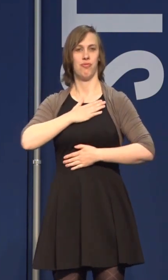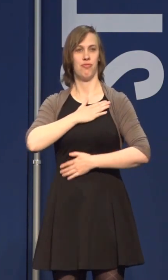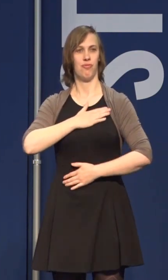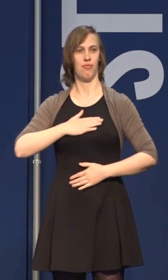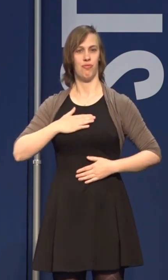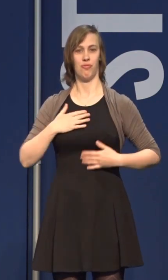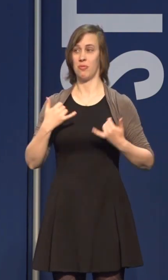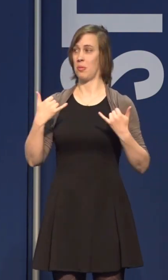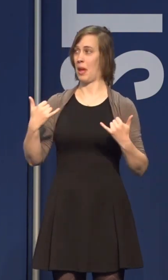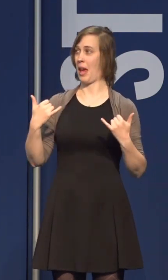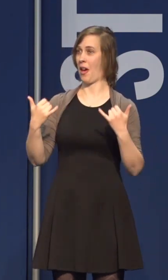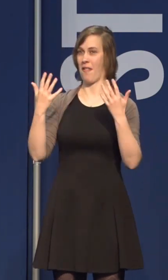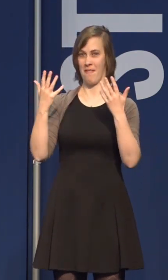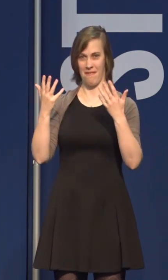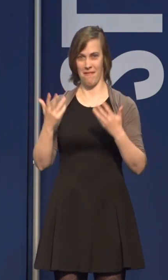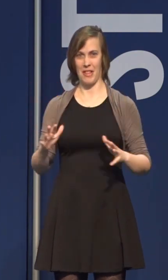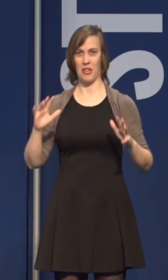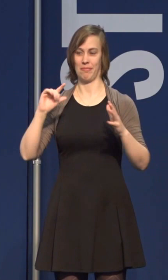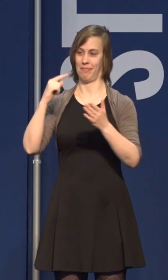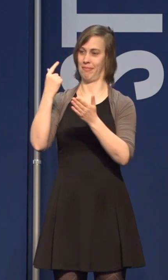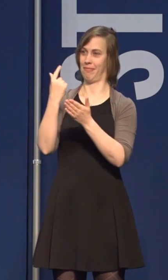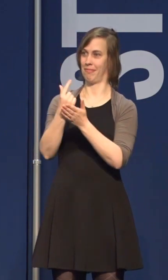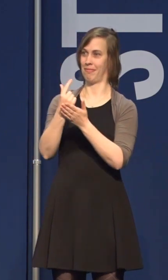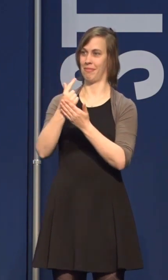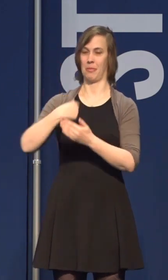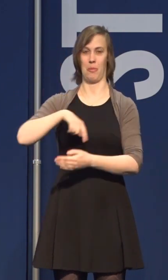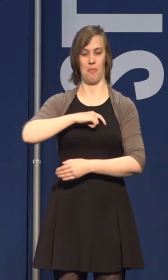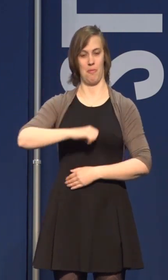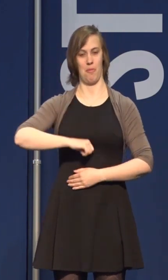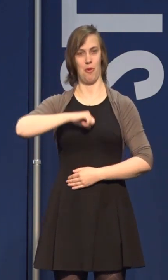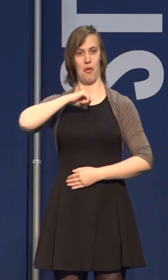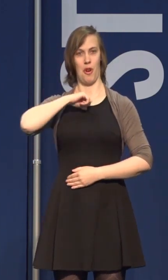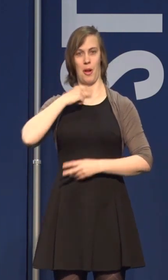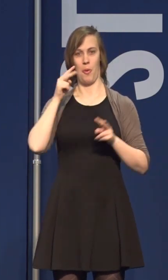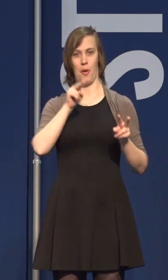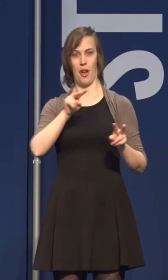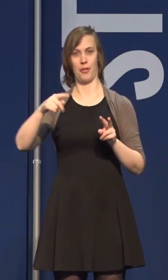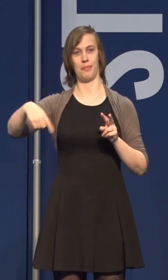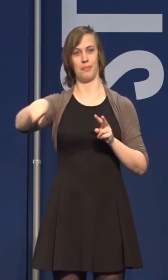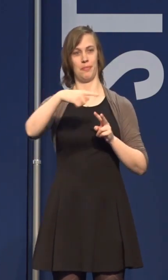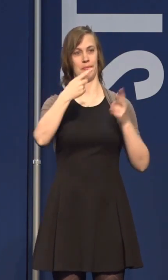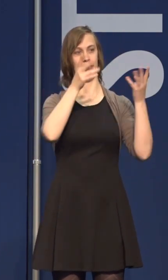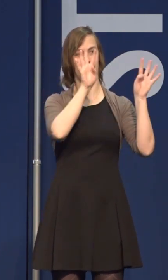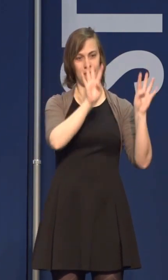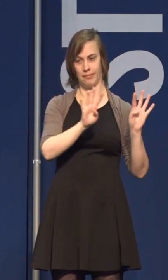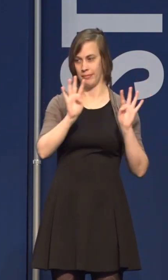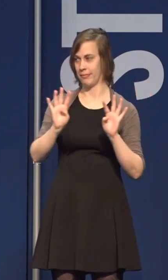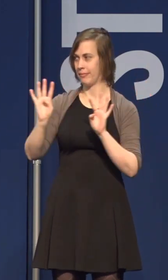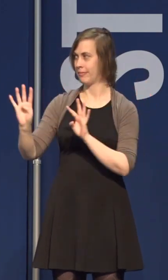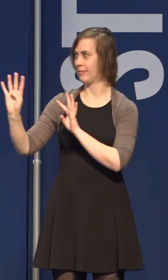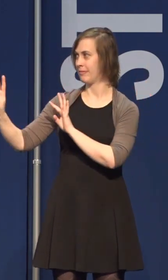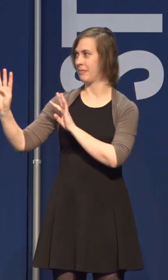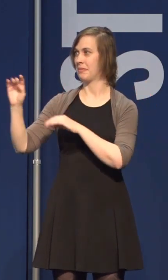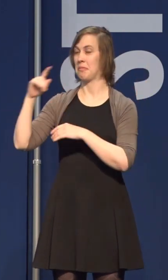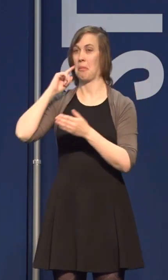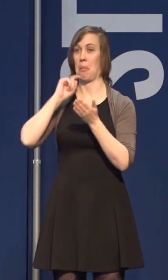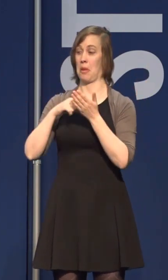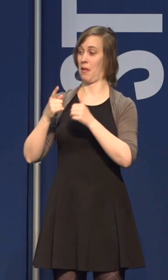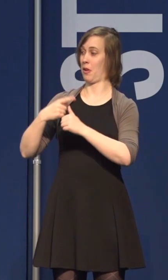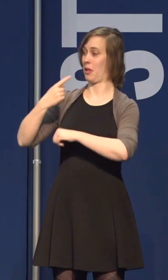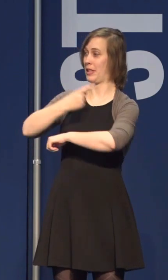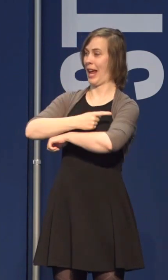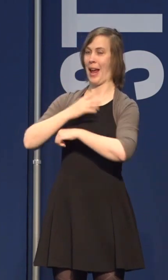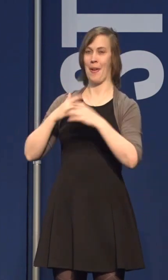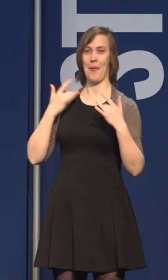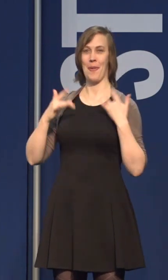watch you cross the stage. That same enthusiasm is still there, but the anxiousness is now